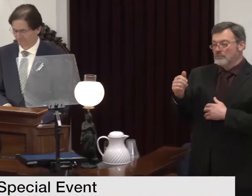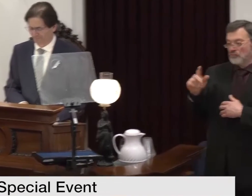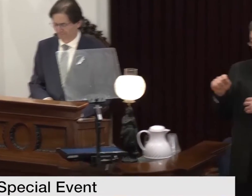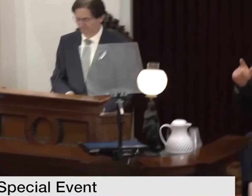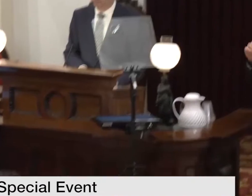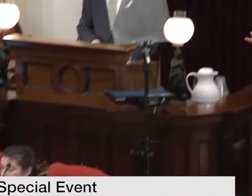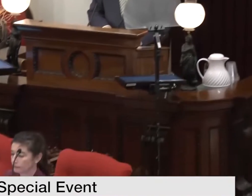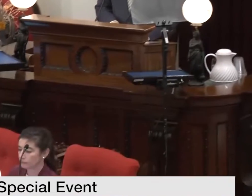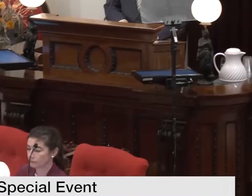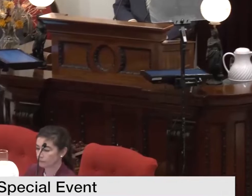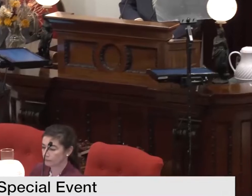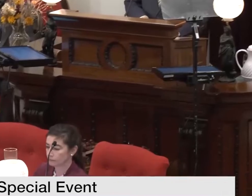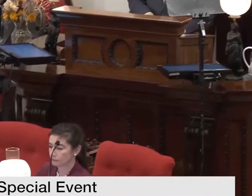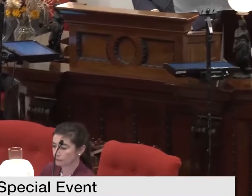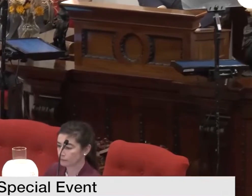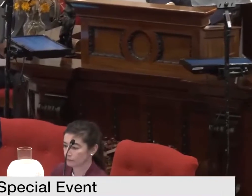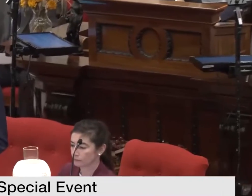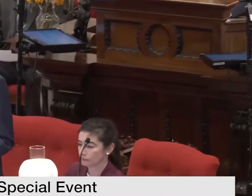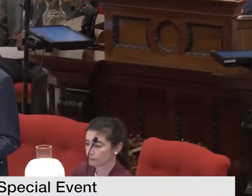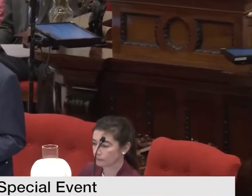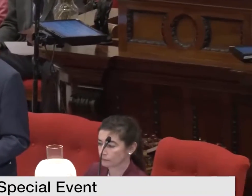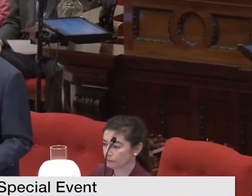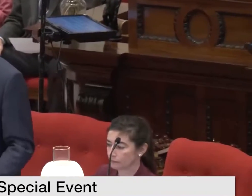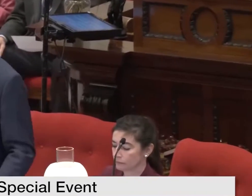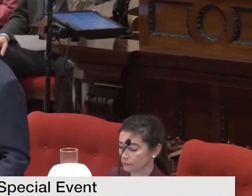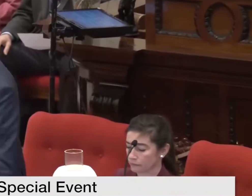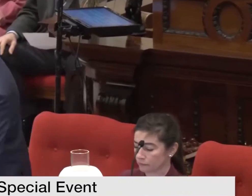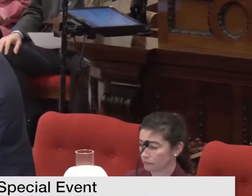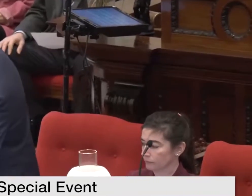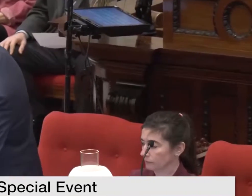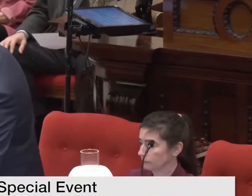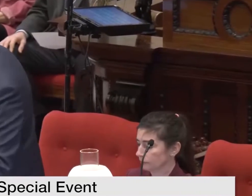afternoon to receive the budget message of the governor.